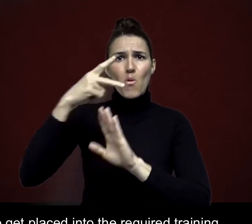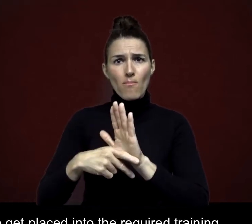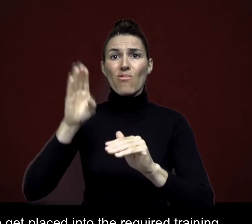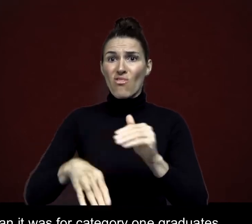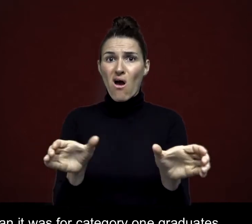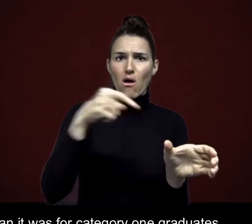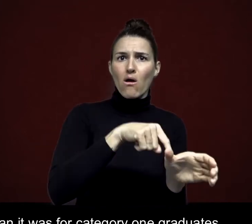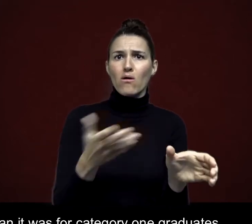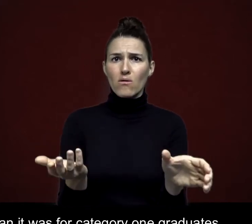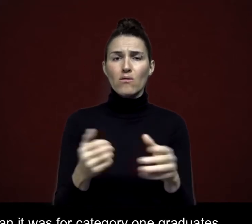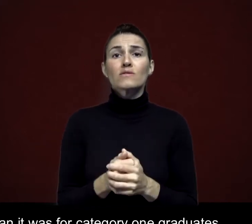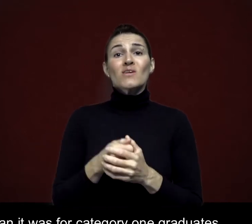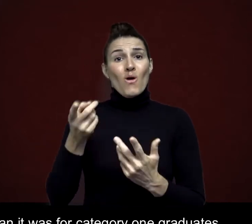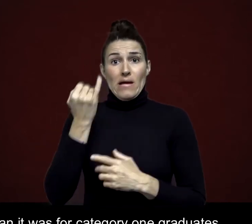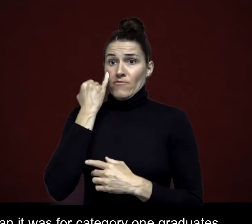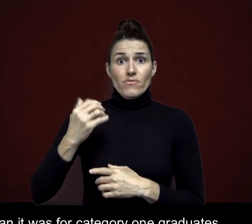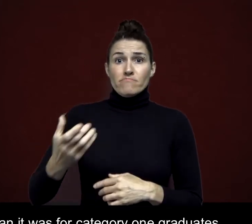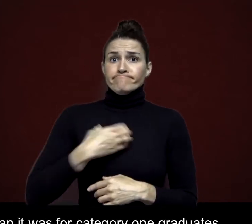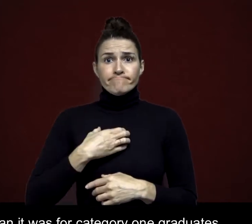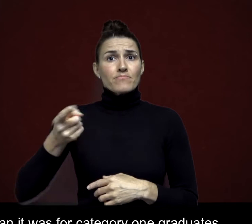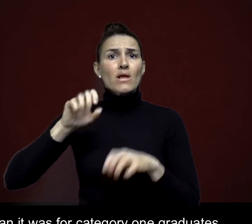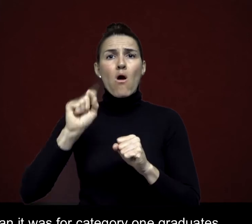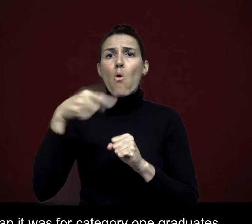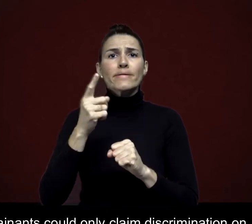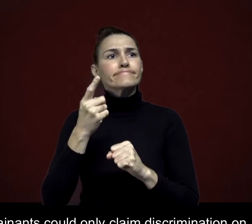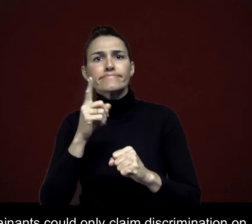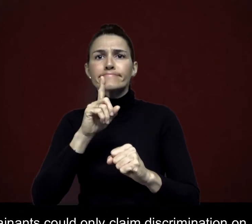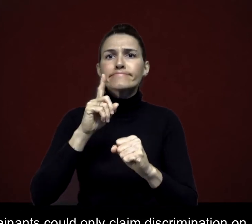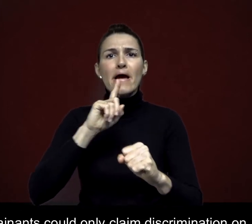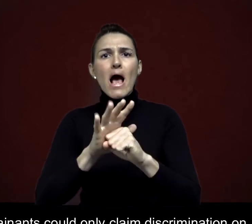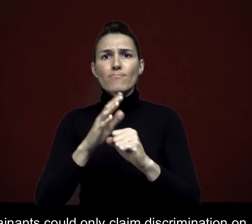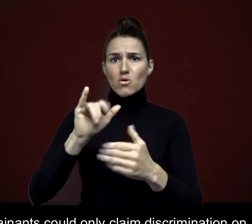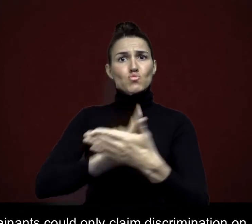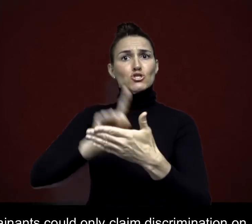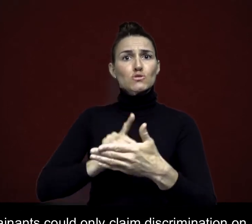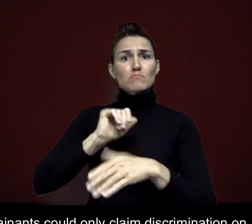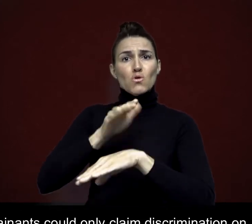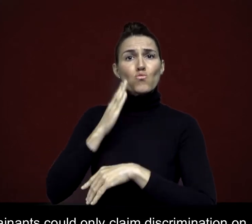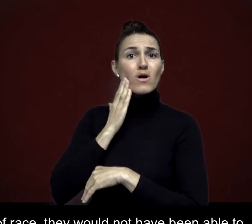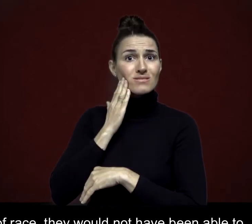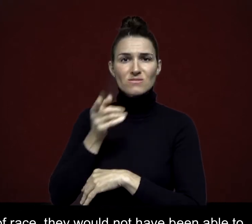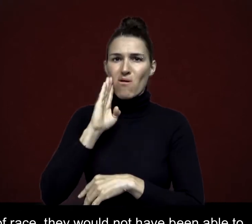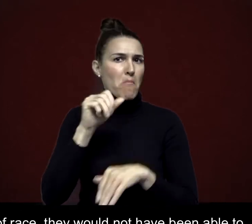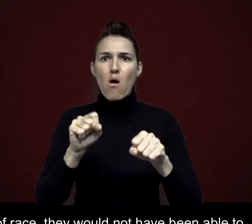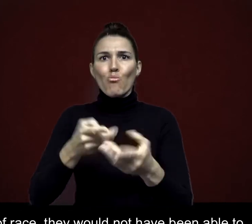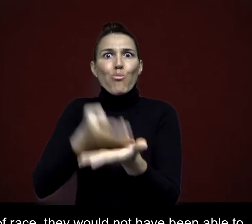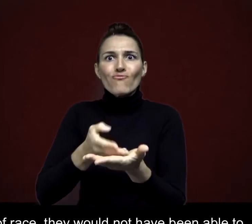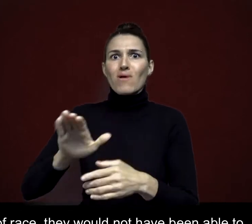training programs than it was for Category 1 graduates. If the complainants could only claim discrimination on the ground of race, they would not have been able